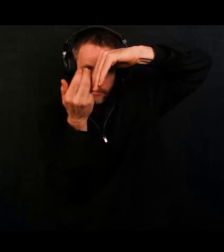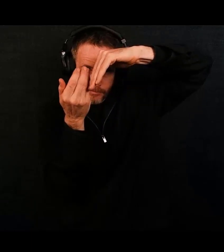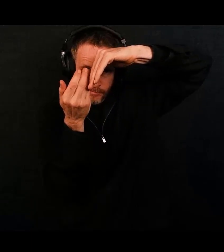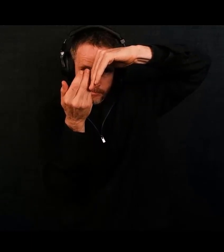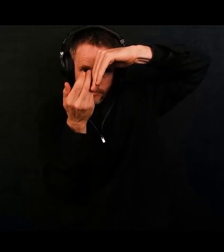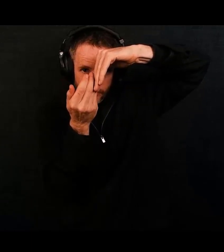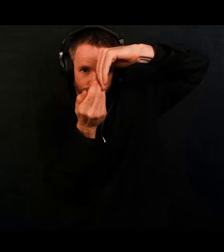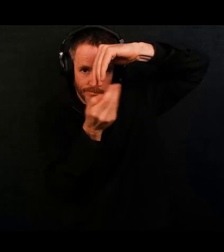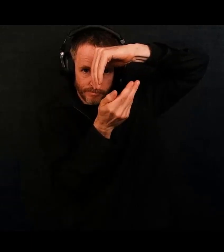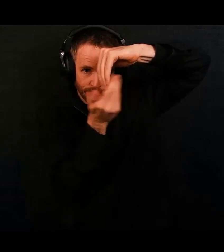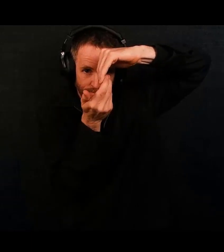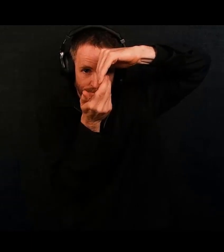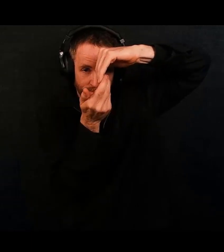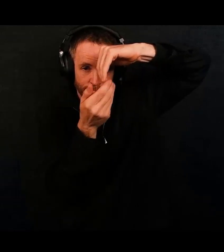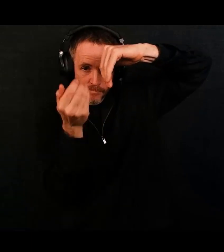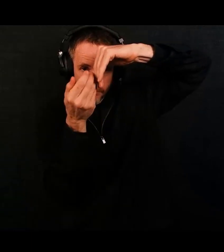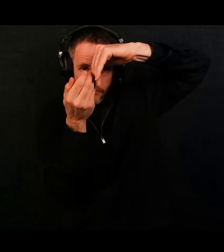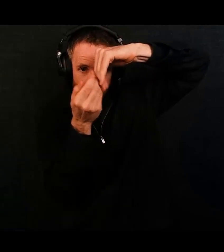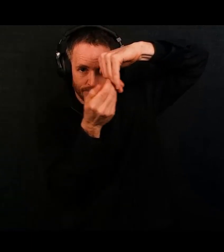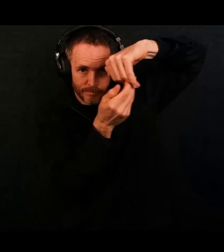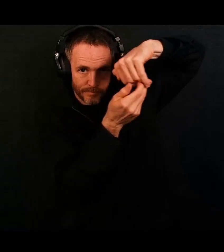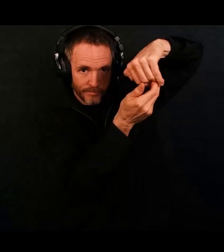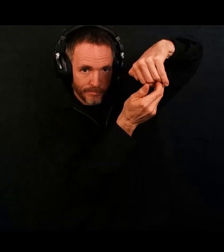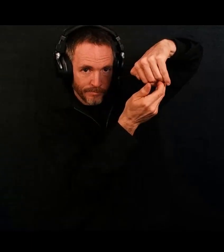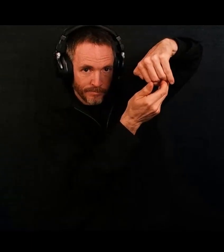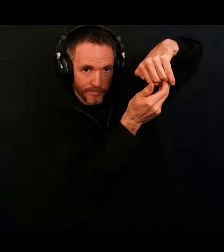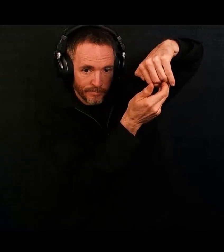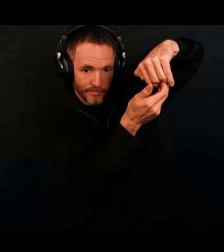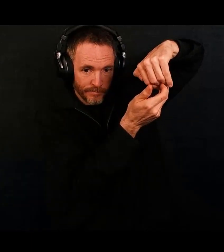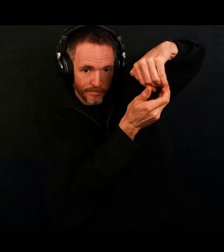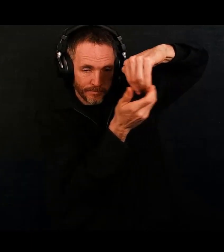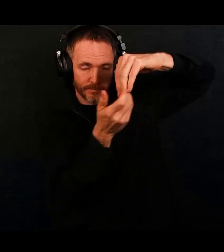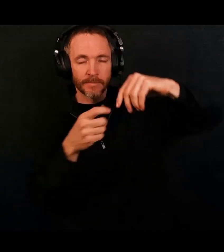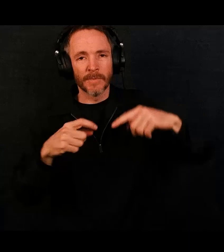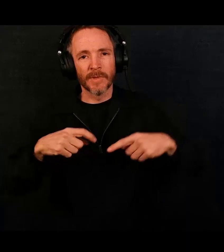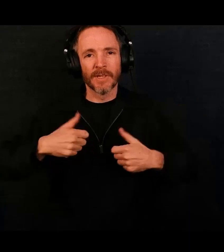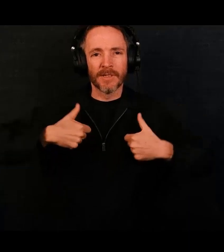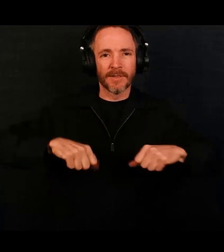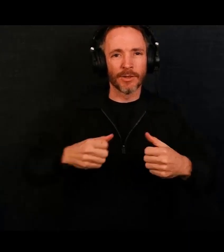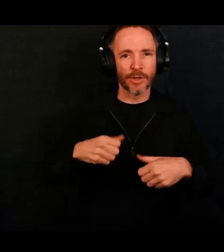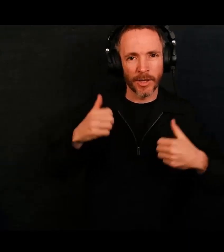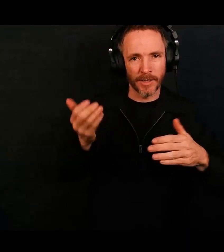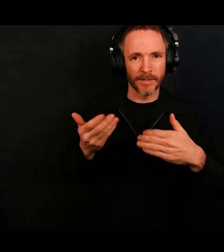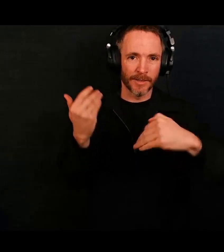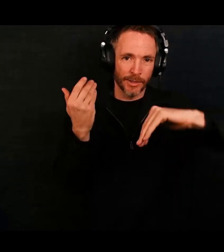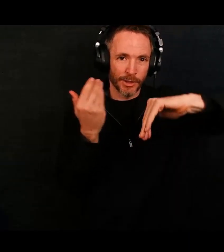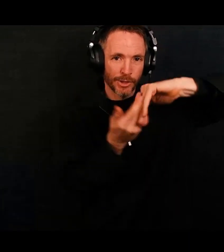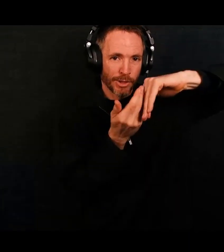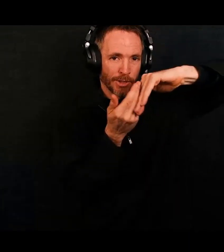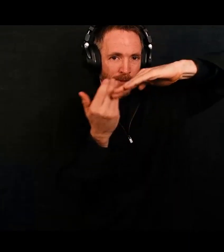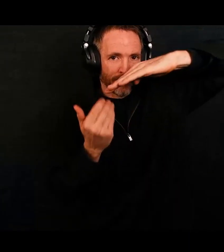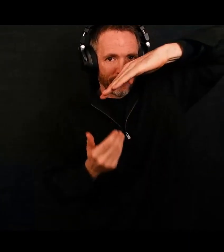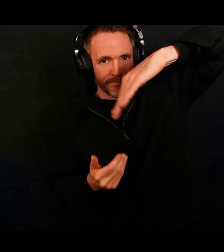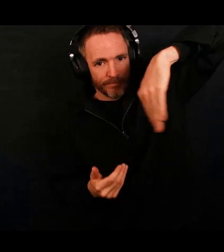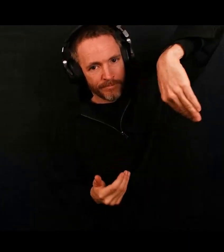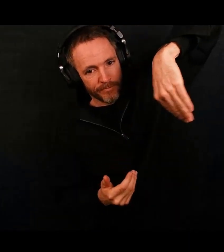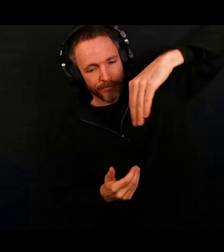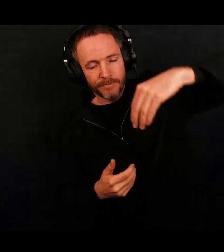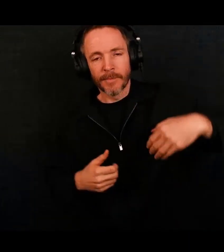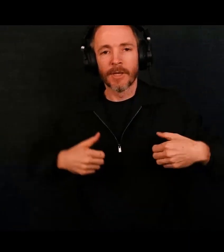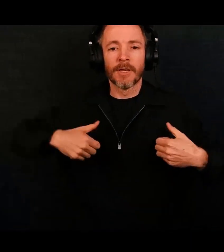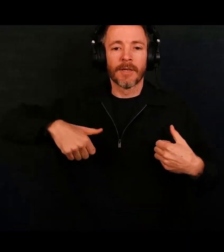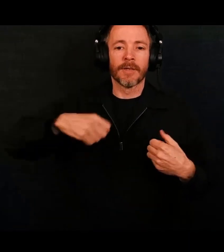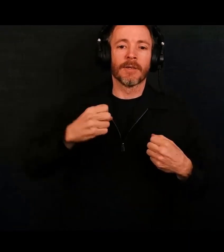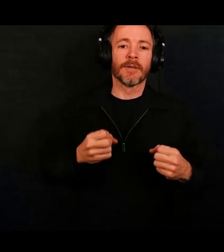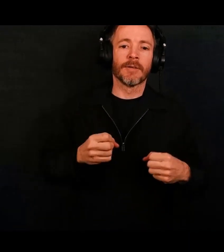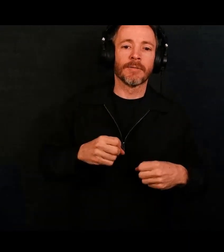Really hard to show, but you try and shut it, and it's just curving like that. Many of the supports are